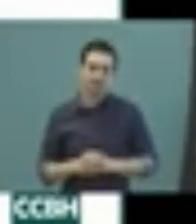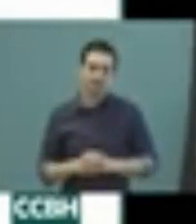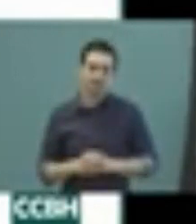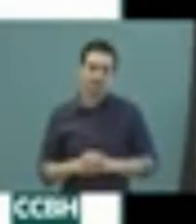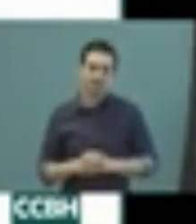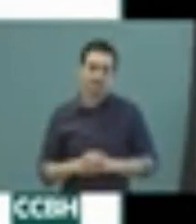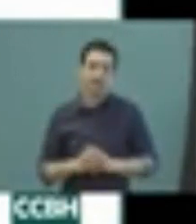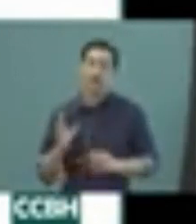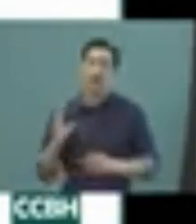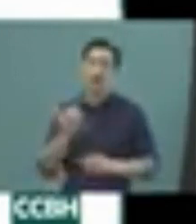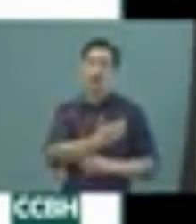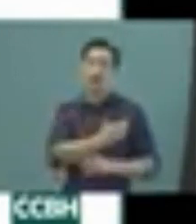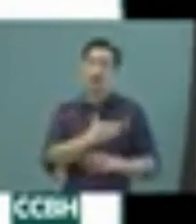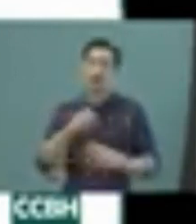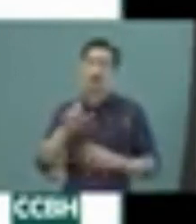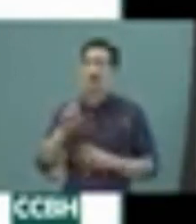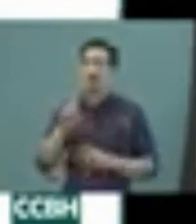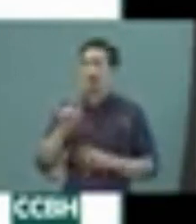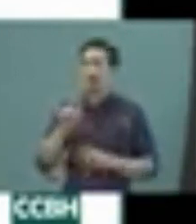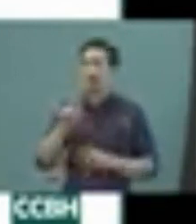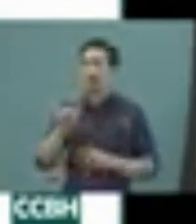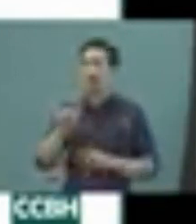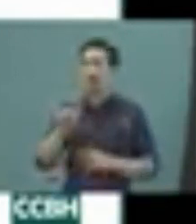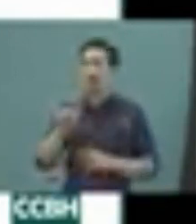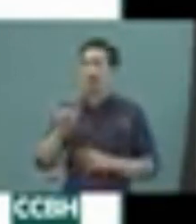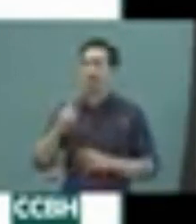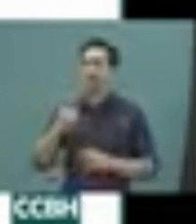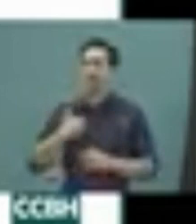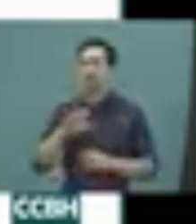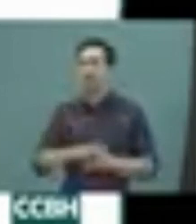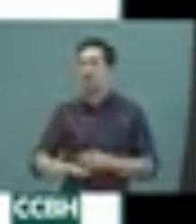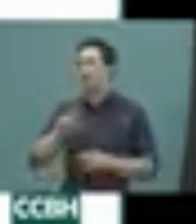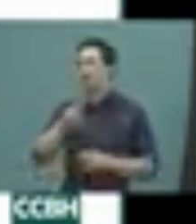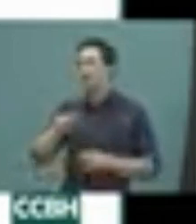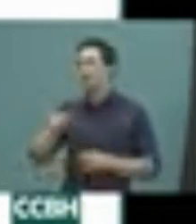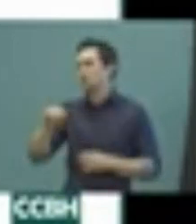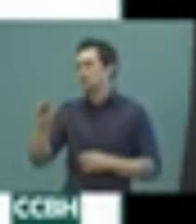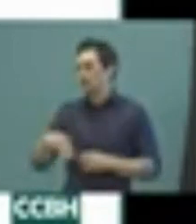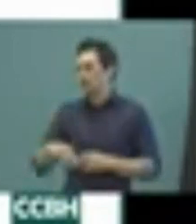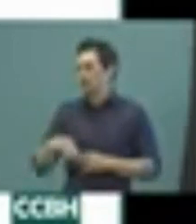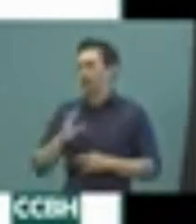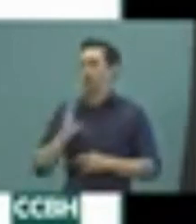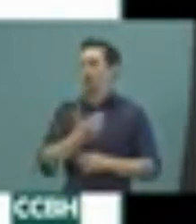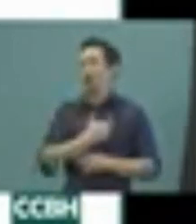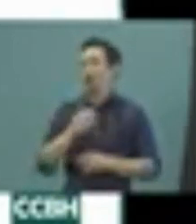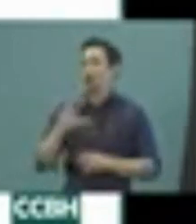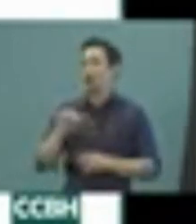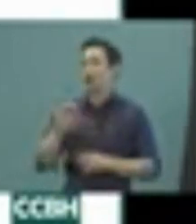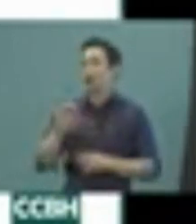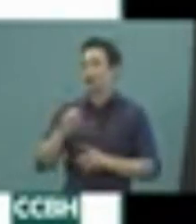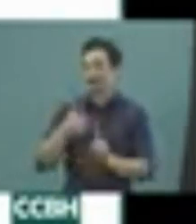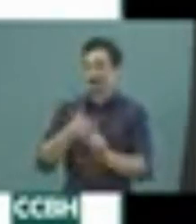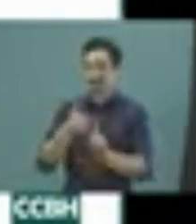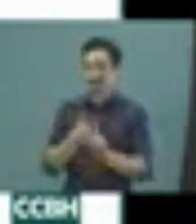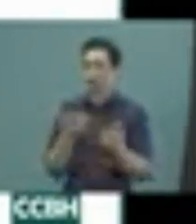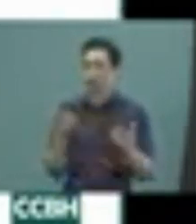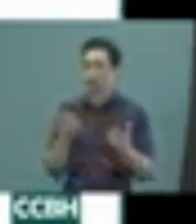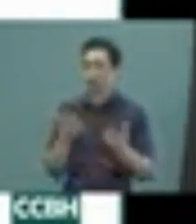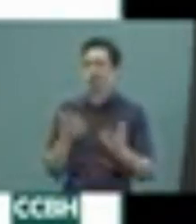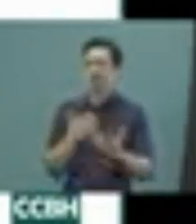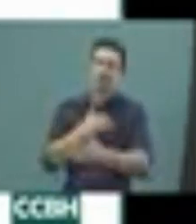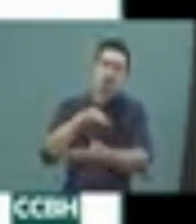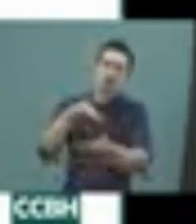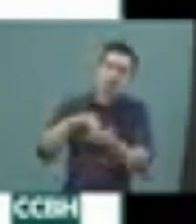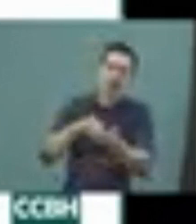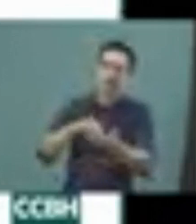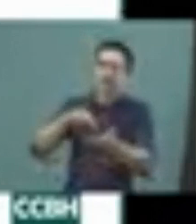Among our data, we also have about nearly 22% of our cases are healthcare workers. But I did want to